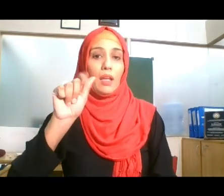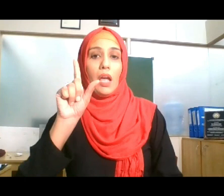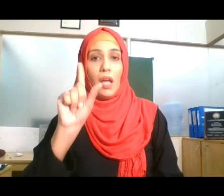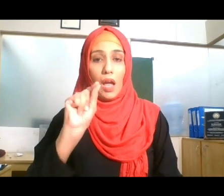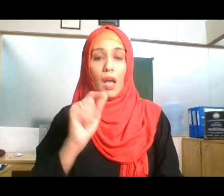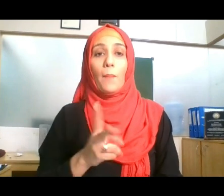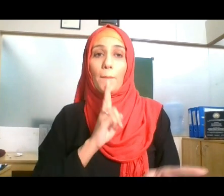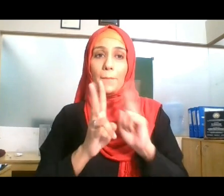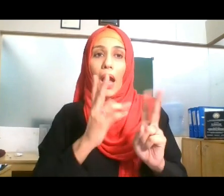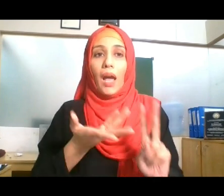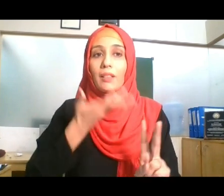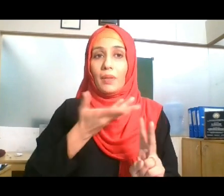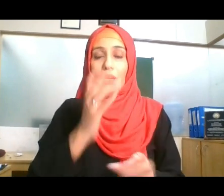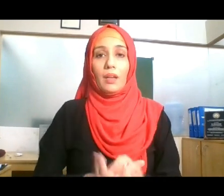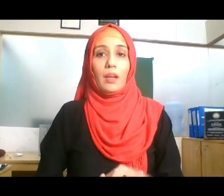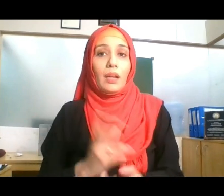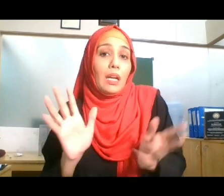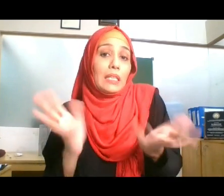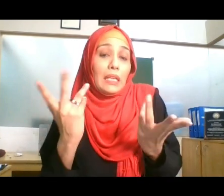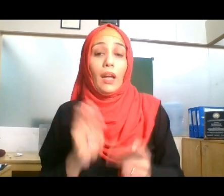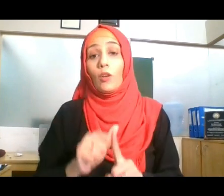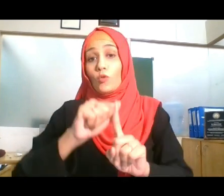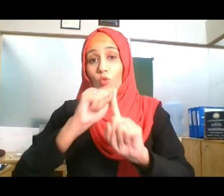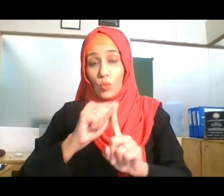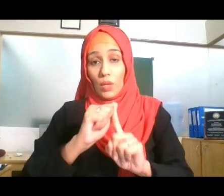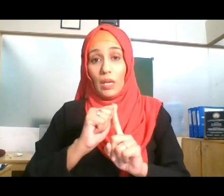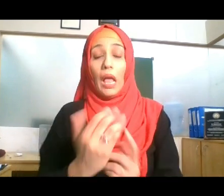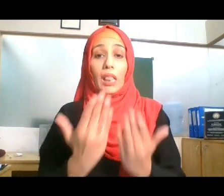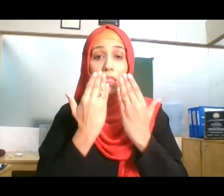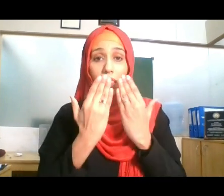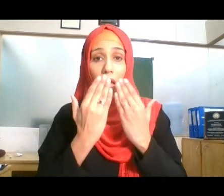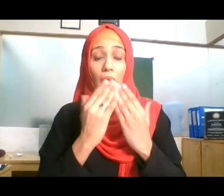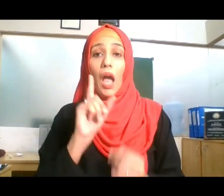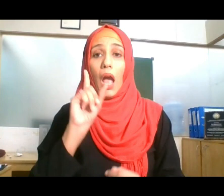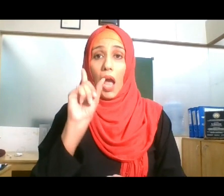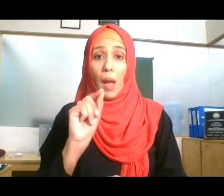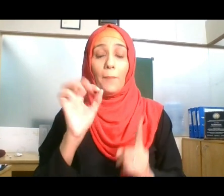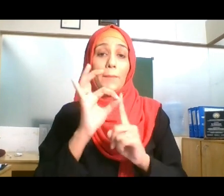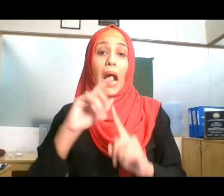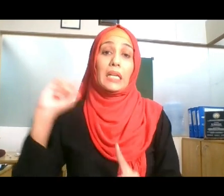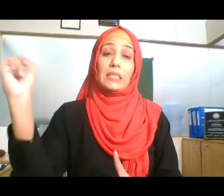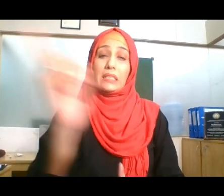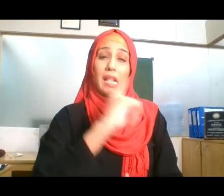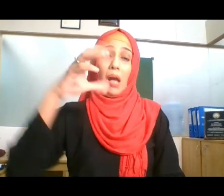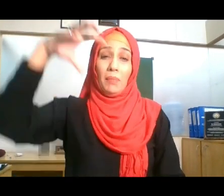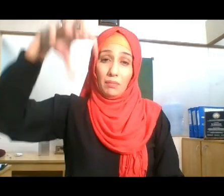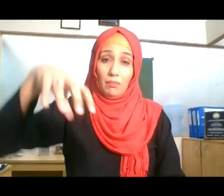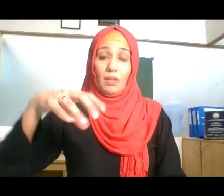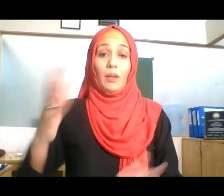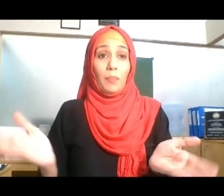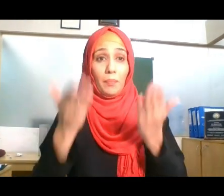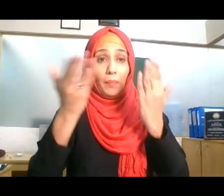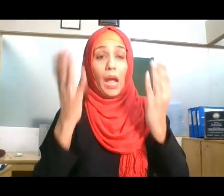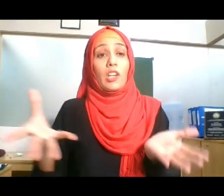to us about what needs to happen in the education sector across Pakistan to promote greater